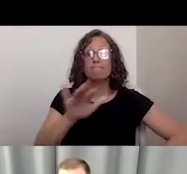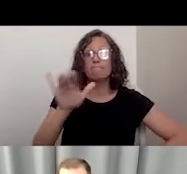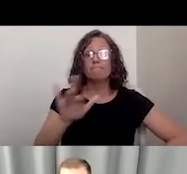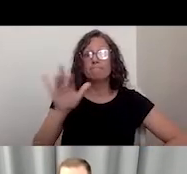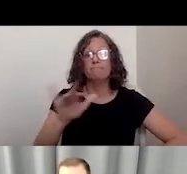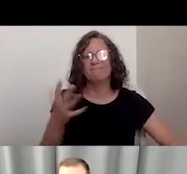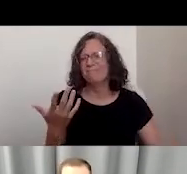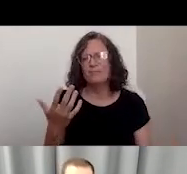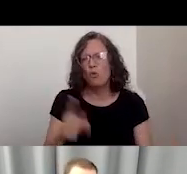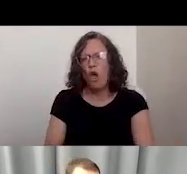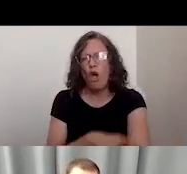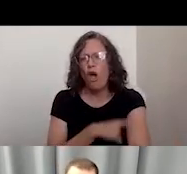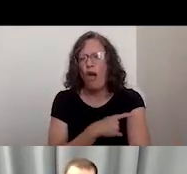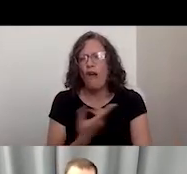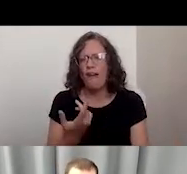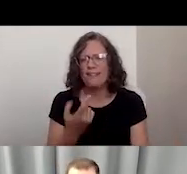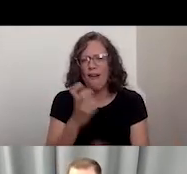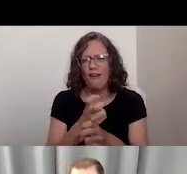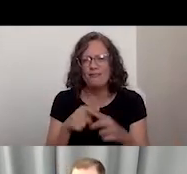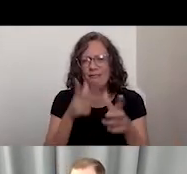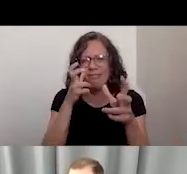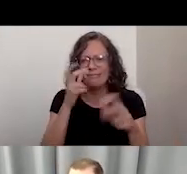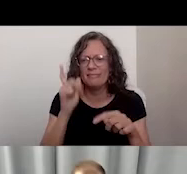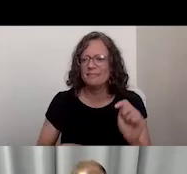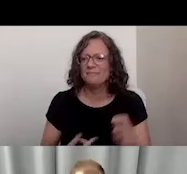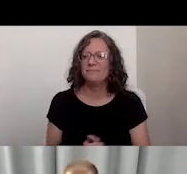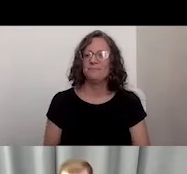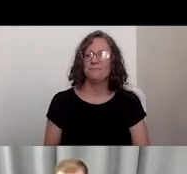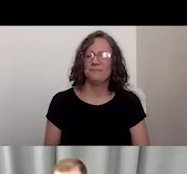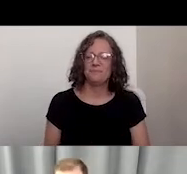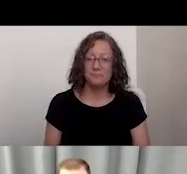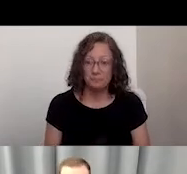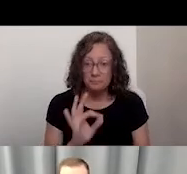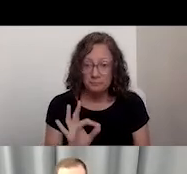simple things, but we're not going to want to fingerspell an entire